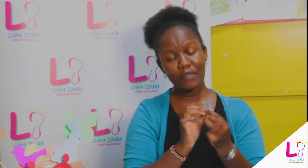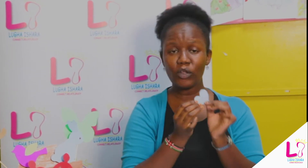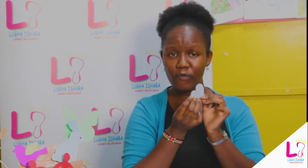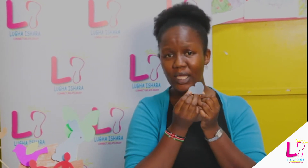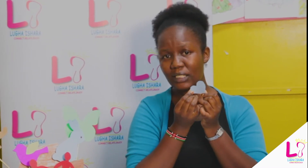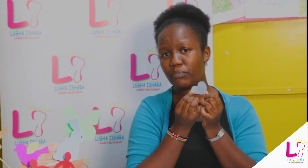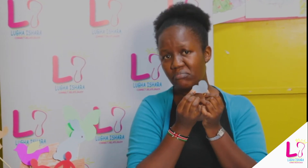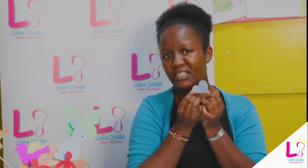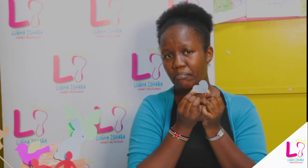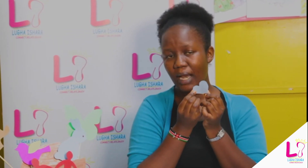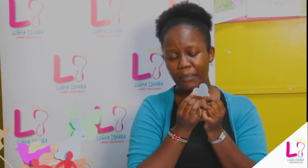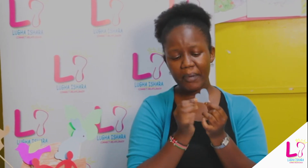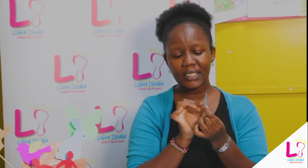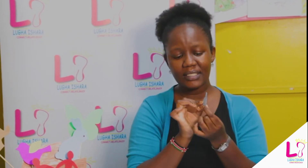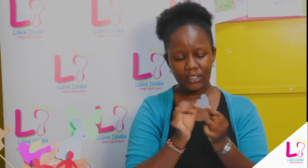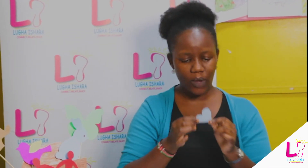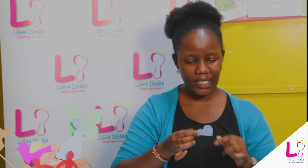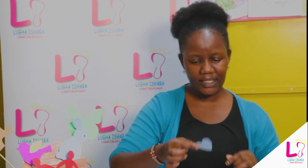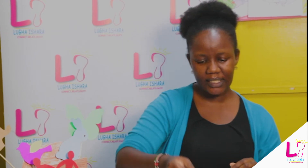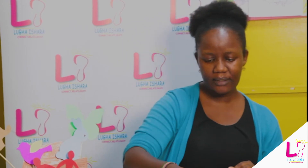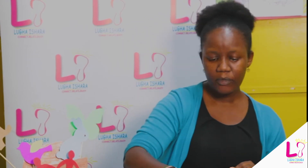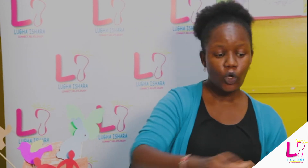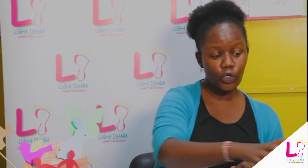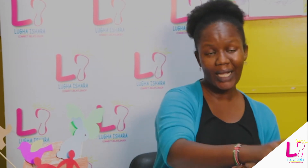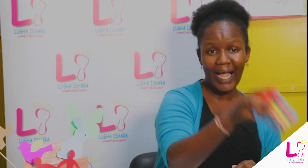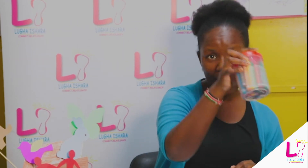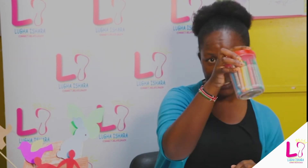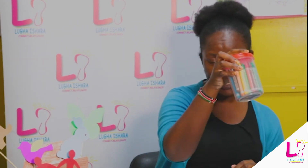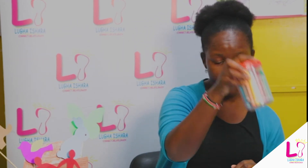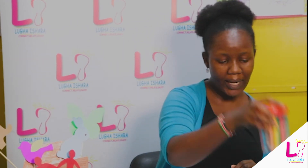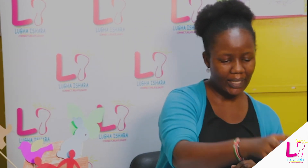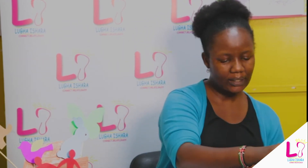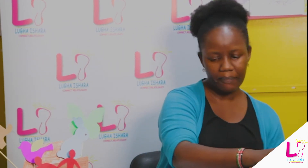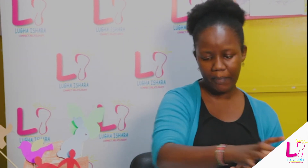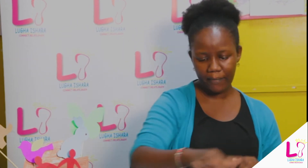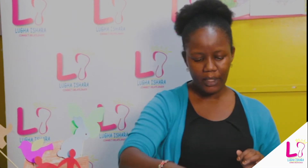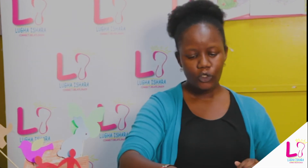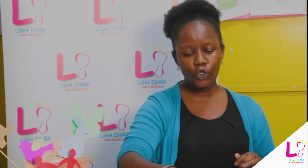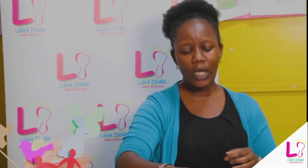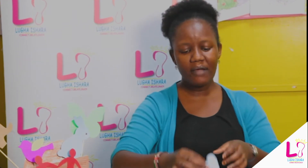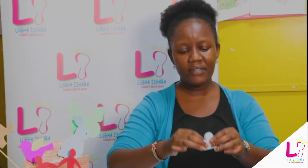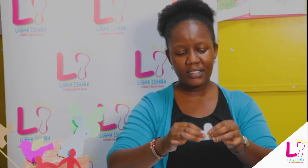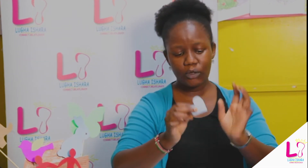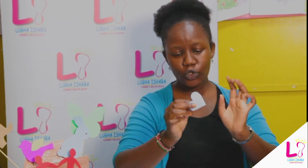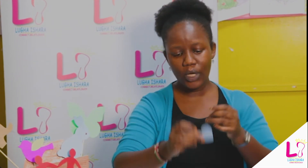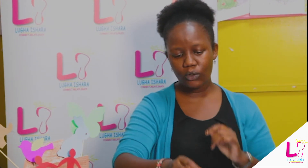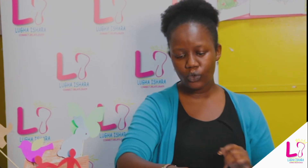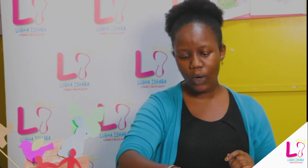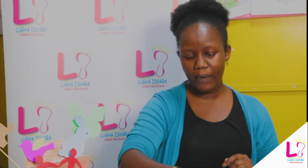if you get black paper, it can still work, isn't it? Or you can color some black paper. So you have this. I'll show you how to go about